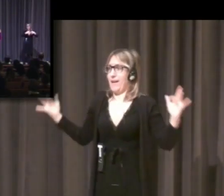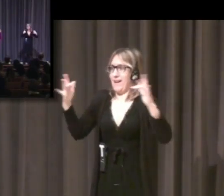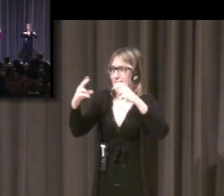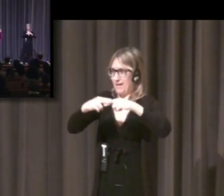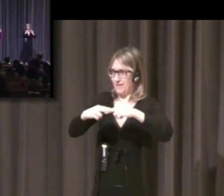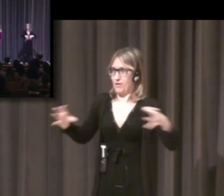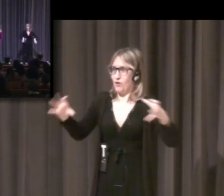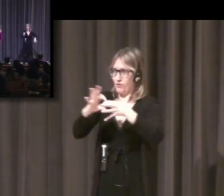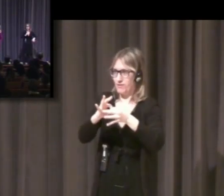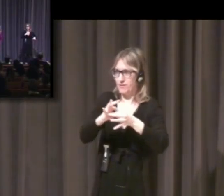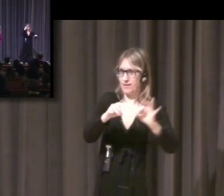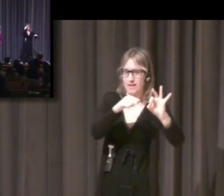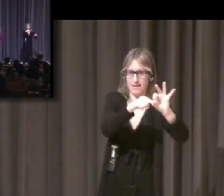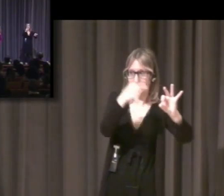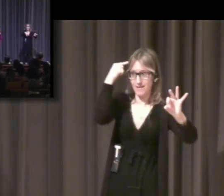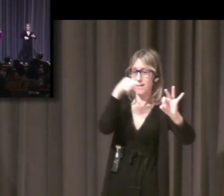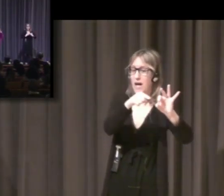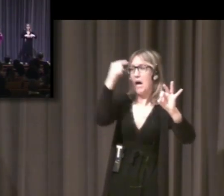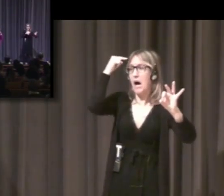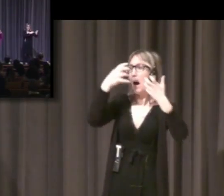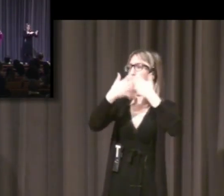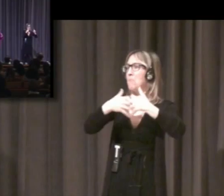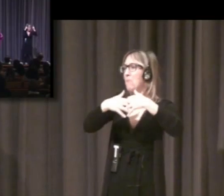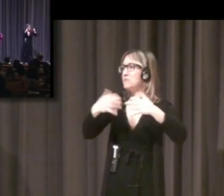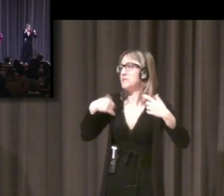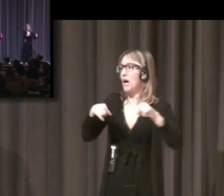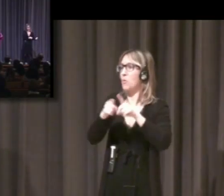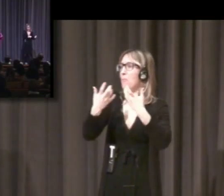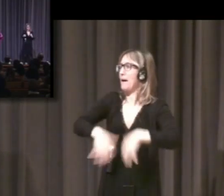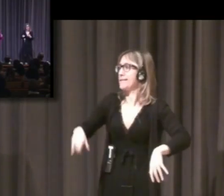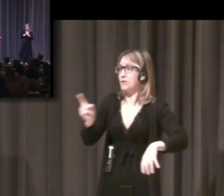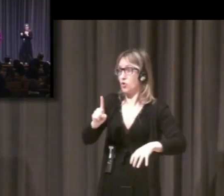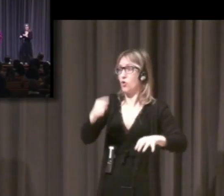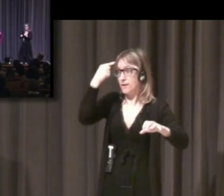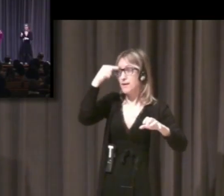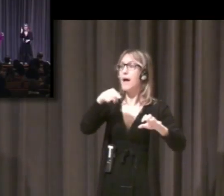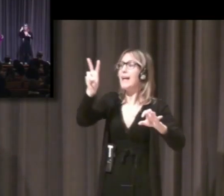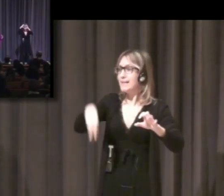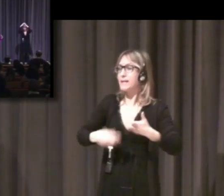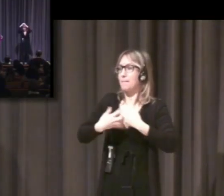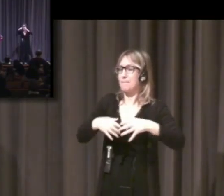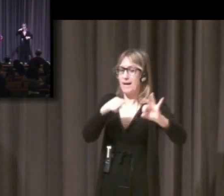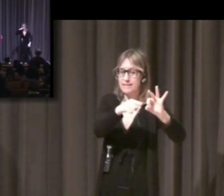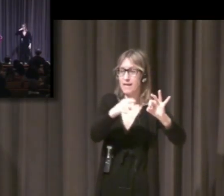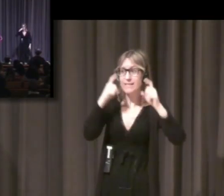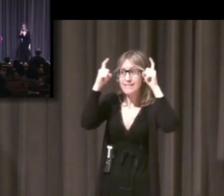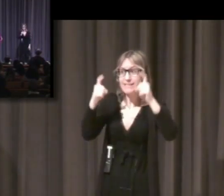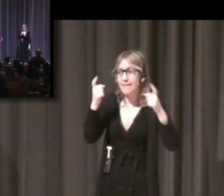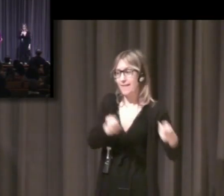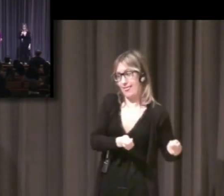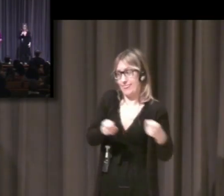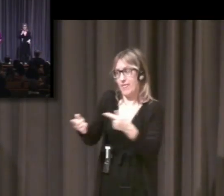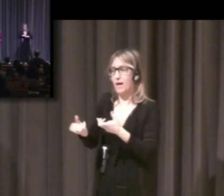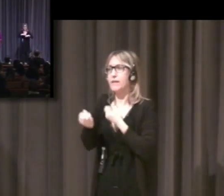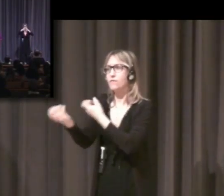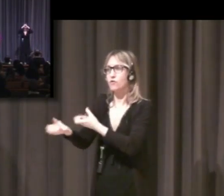machine trying to give information to a human brain. so the human brain can do what it needs to